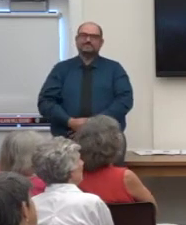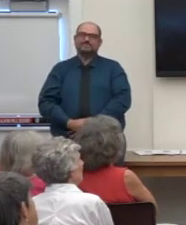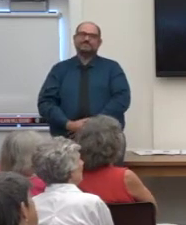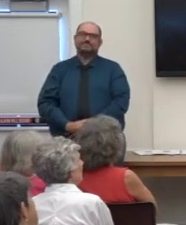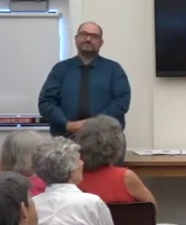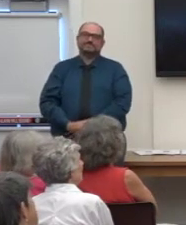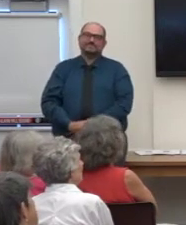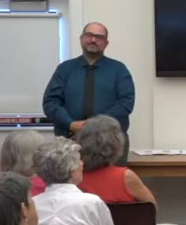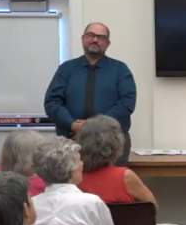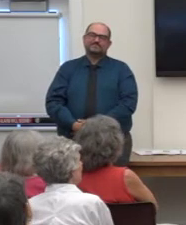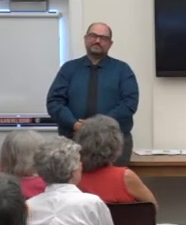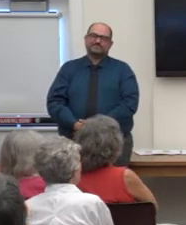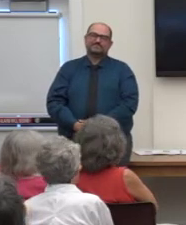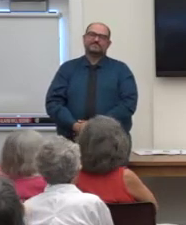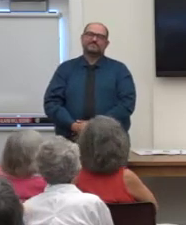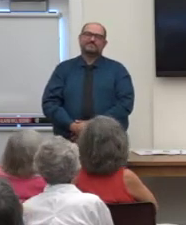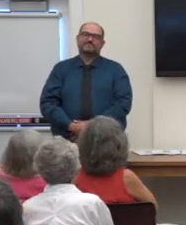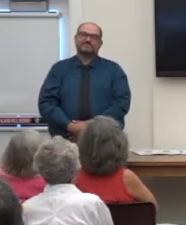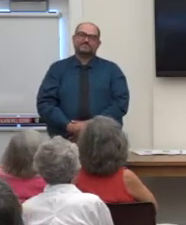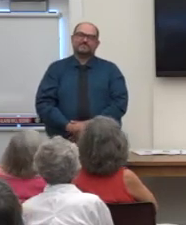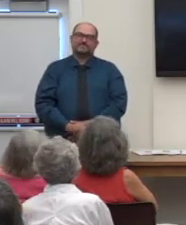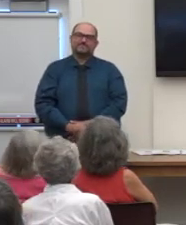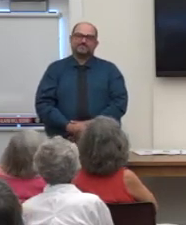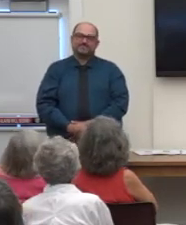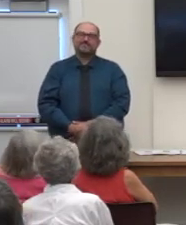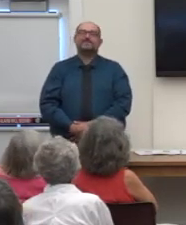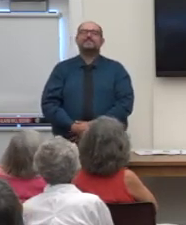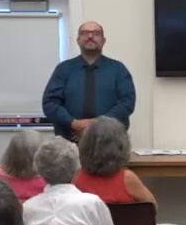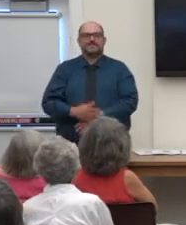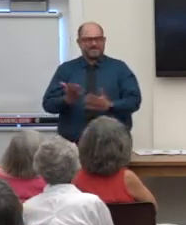The sign for cranberry.